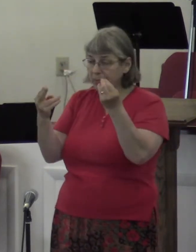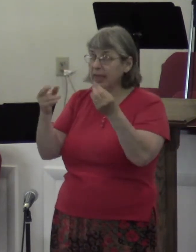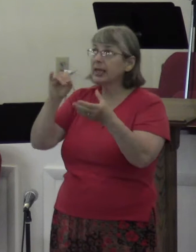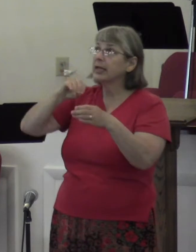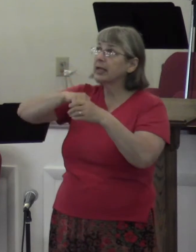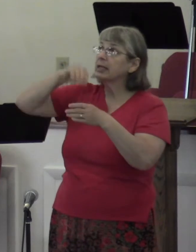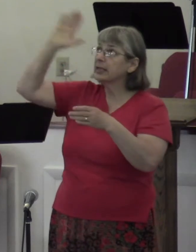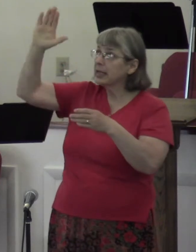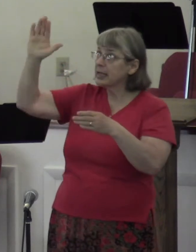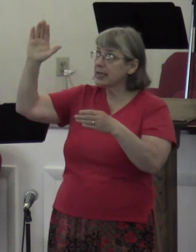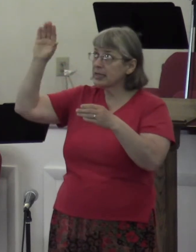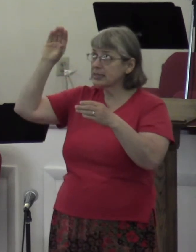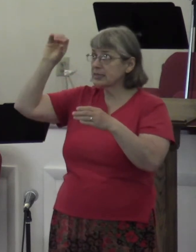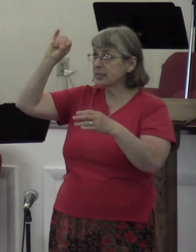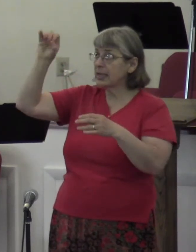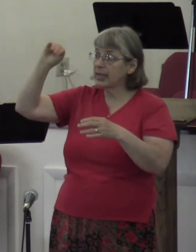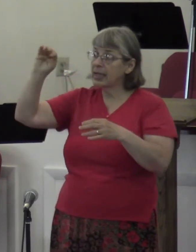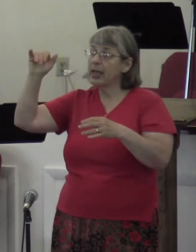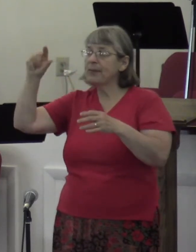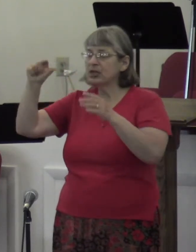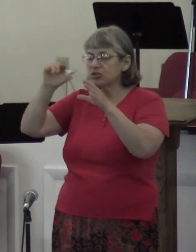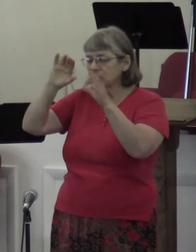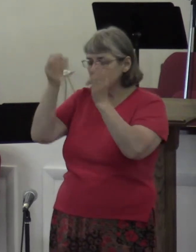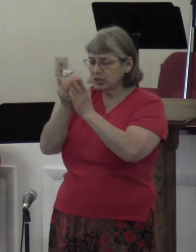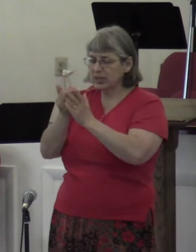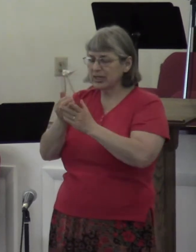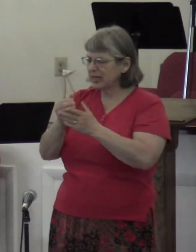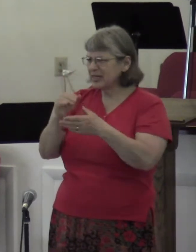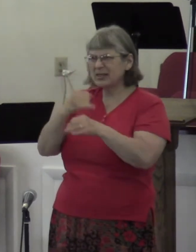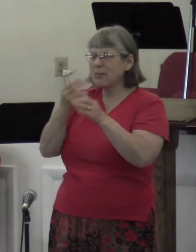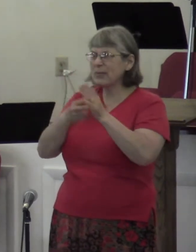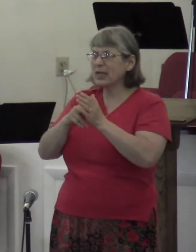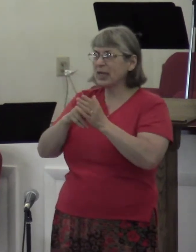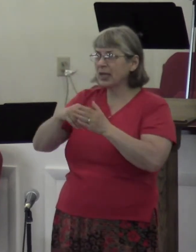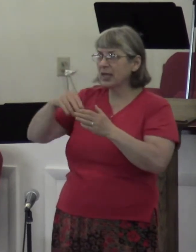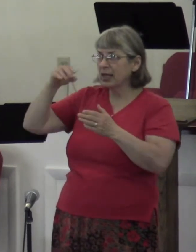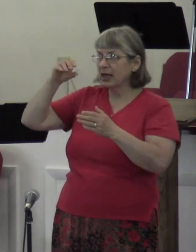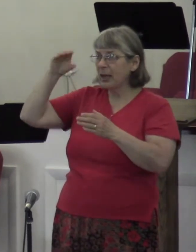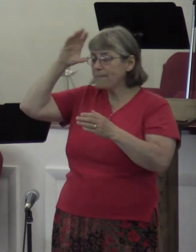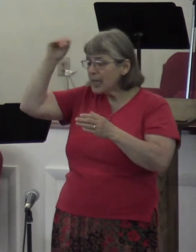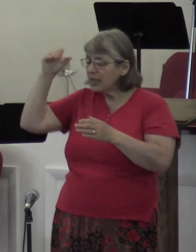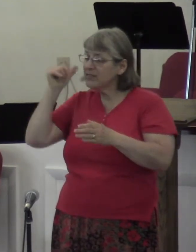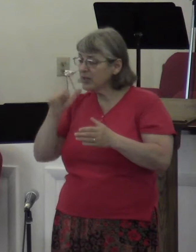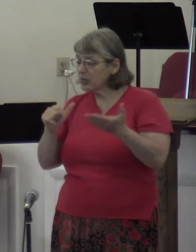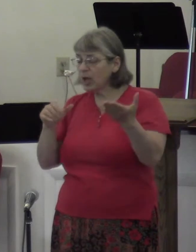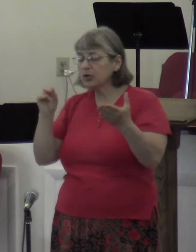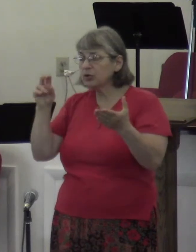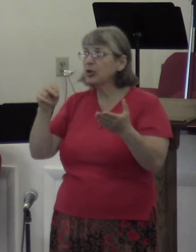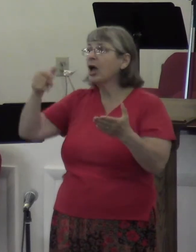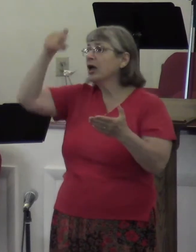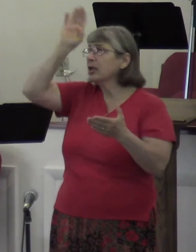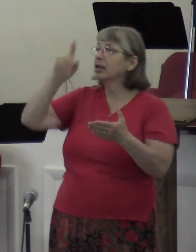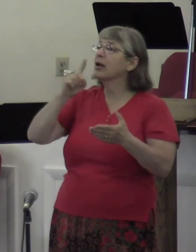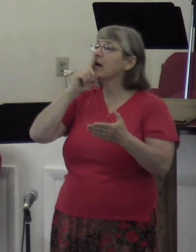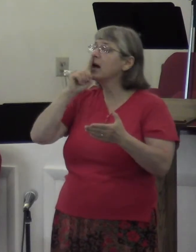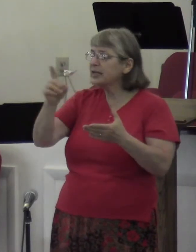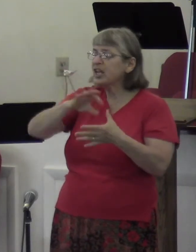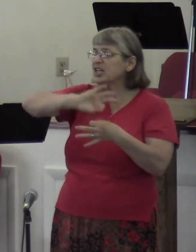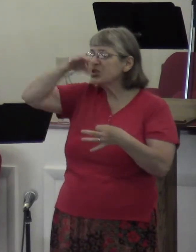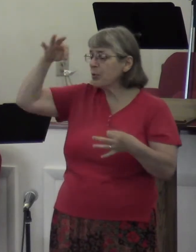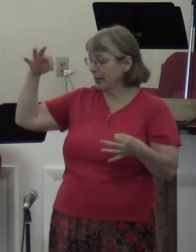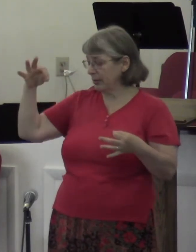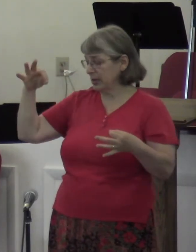Is it male and female? No. John 4:24 says that God is